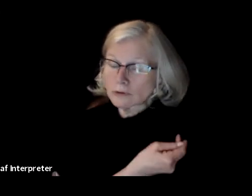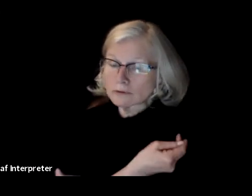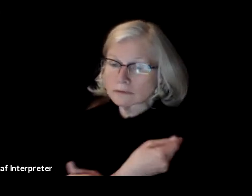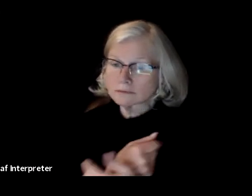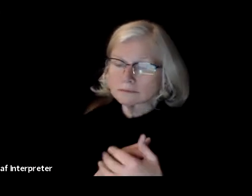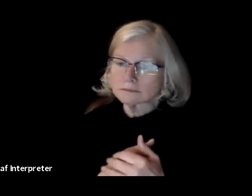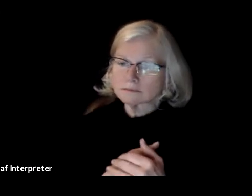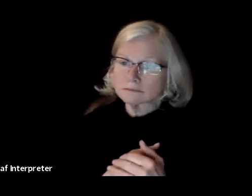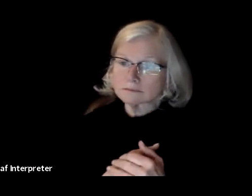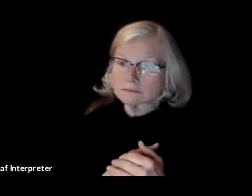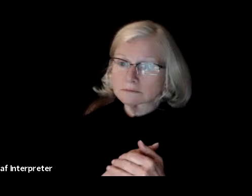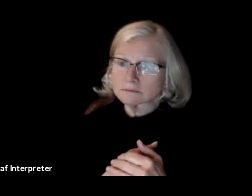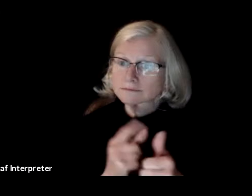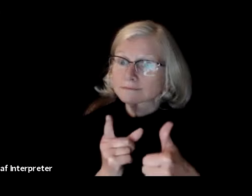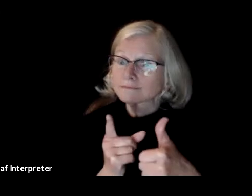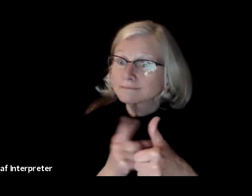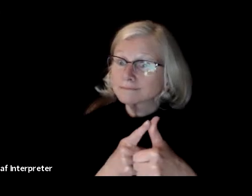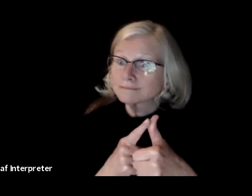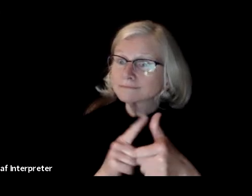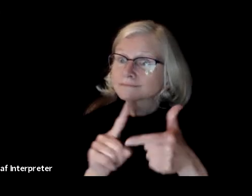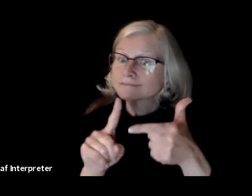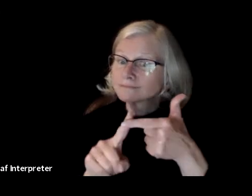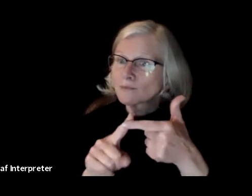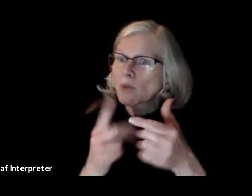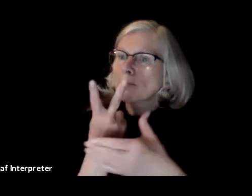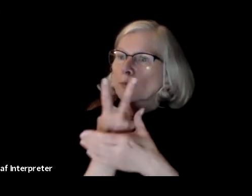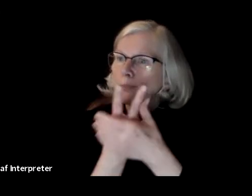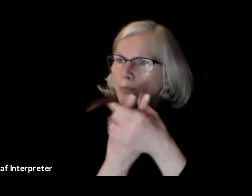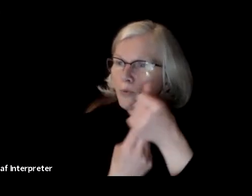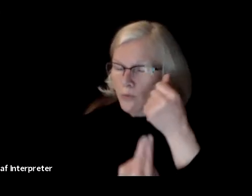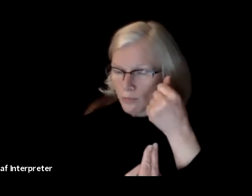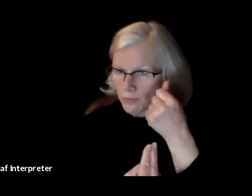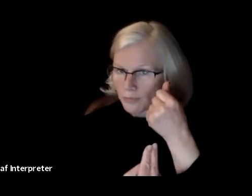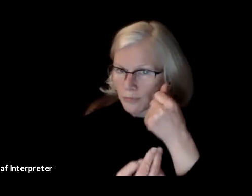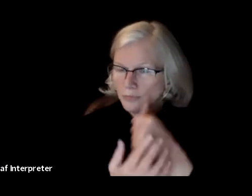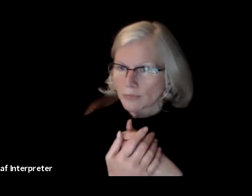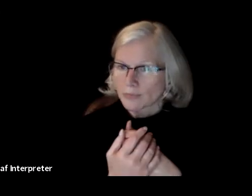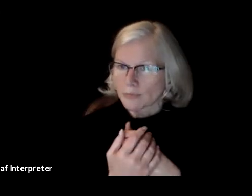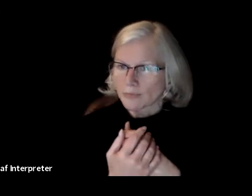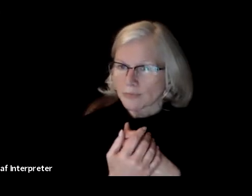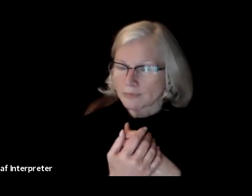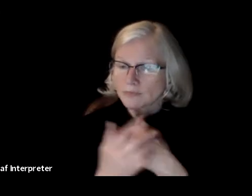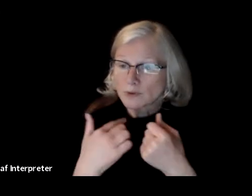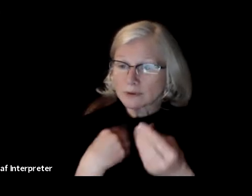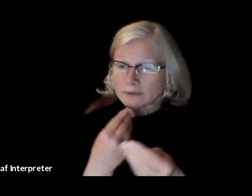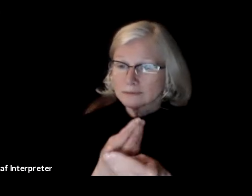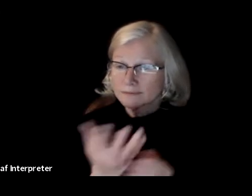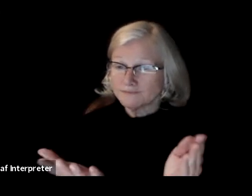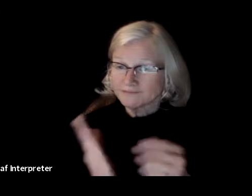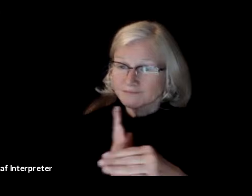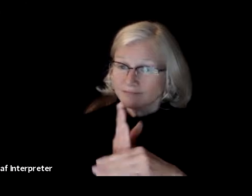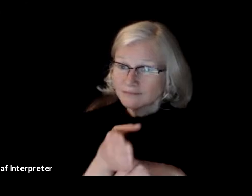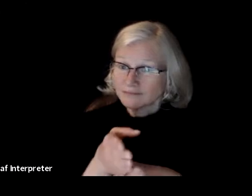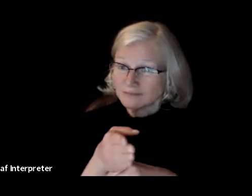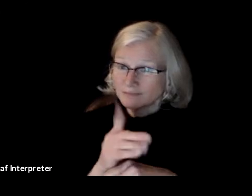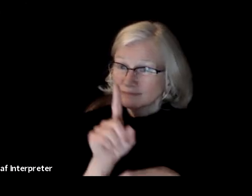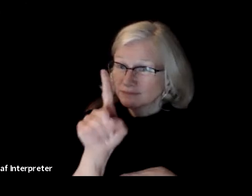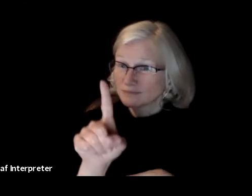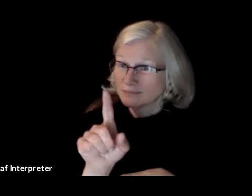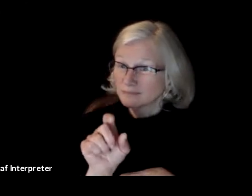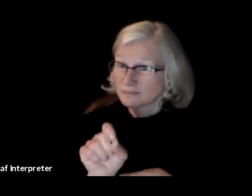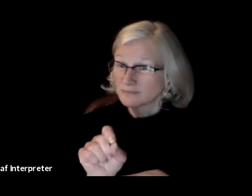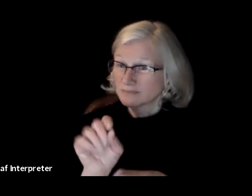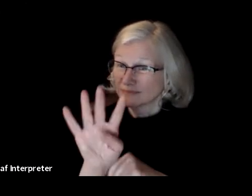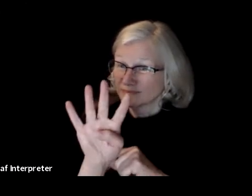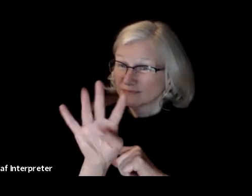doses, given to over 1.47 million Minnesotans. And the number of